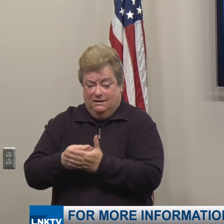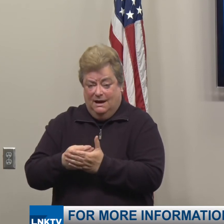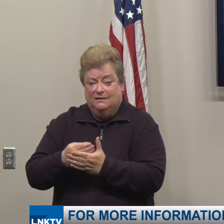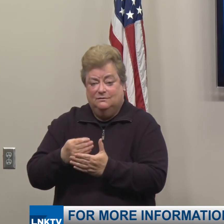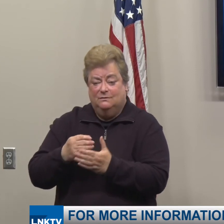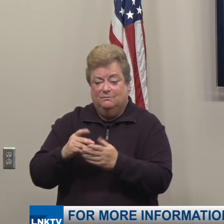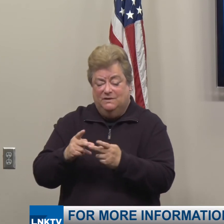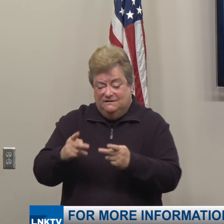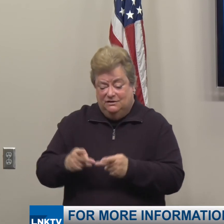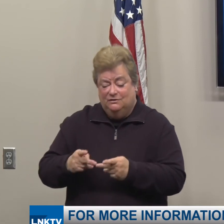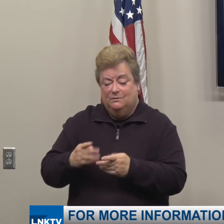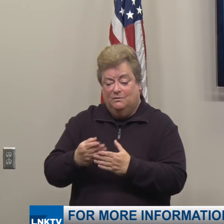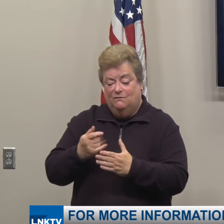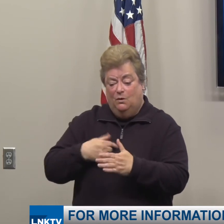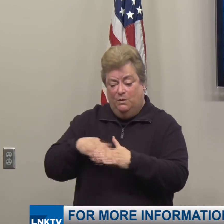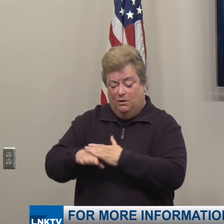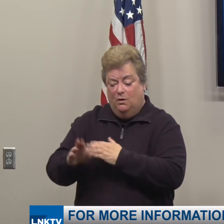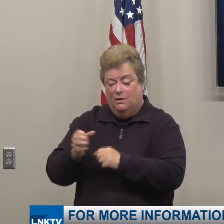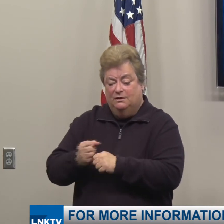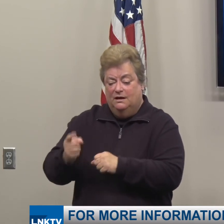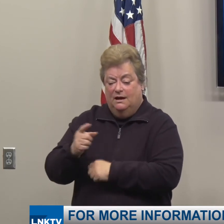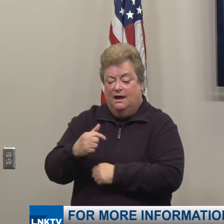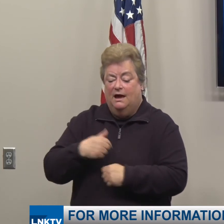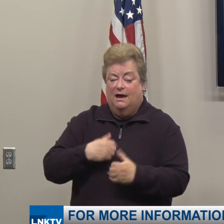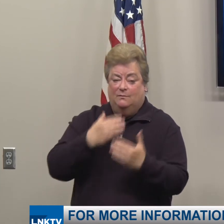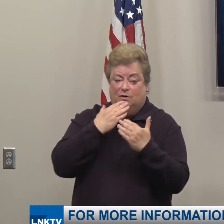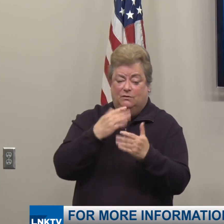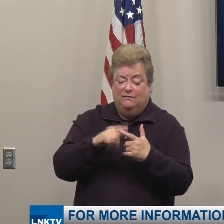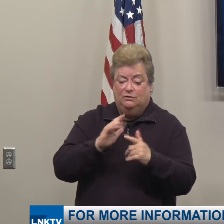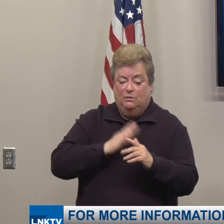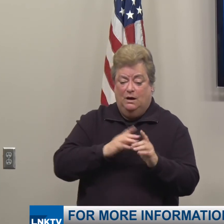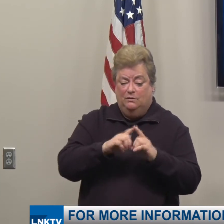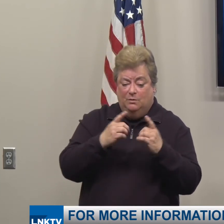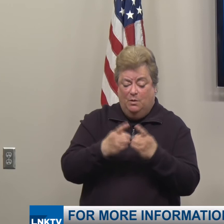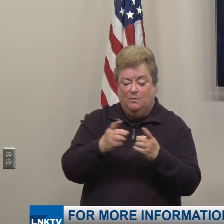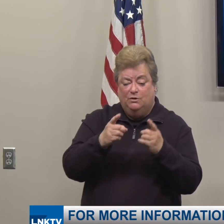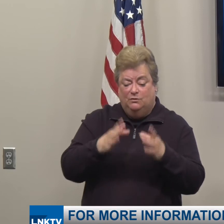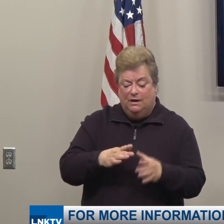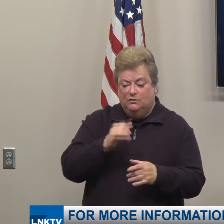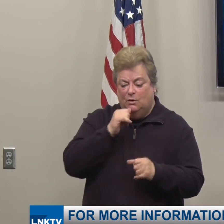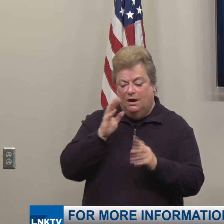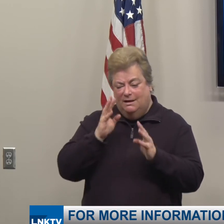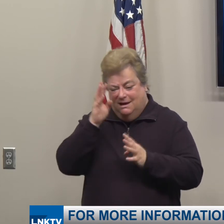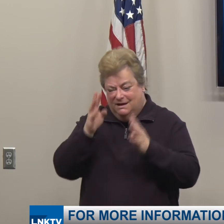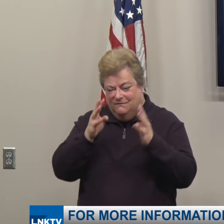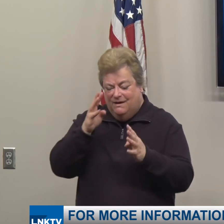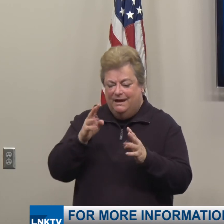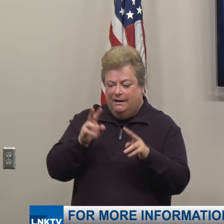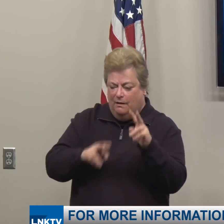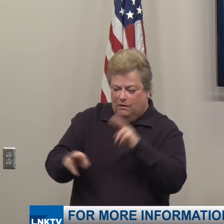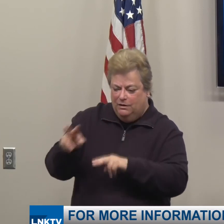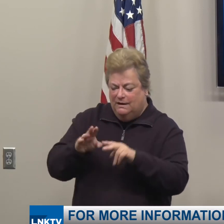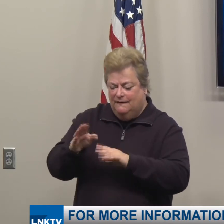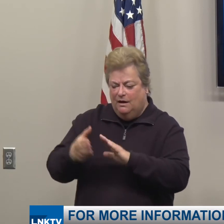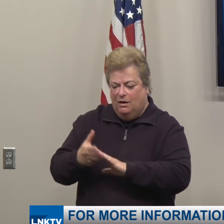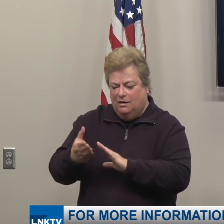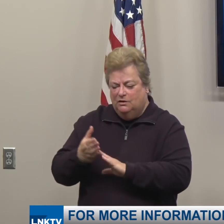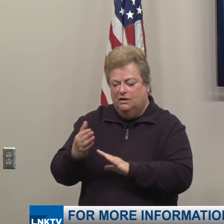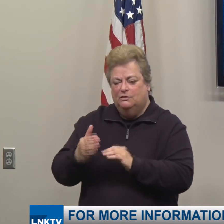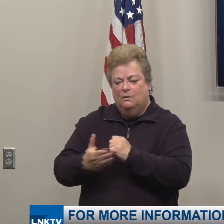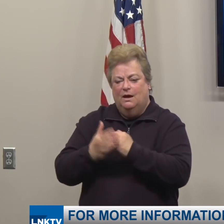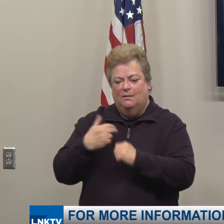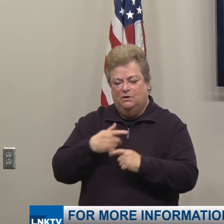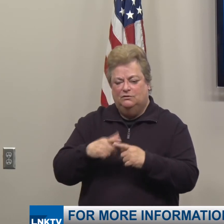year. I'm deeply grateful to our department directors who are innovating and reviewing their operations to help us